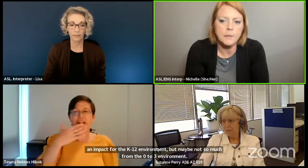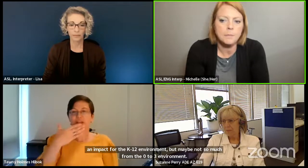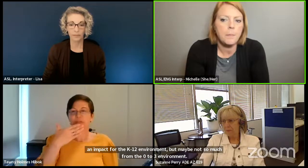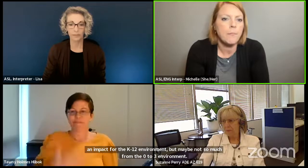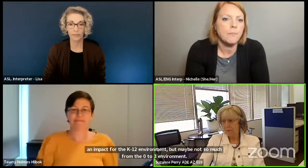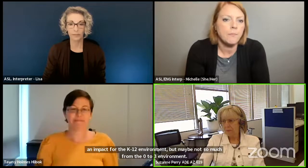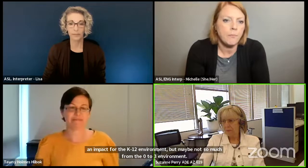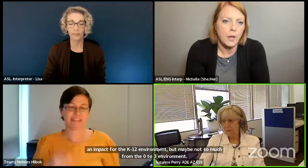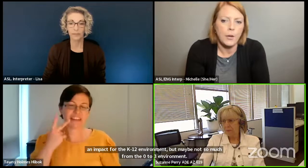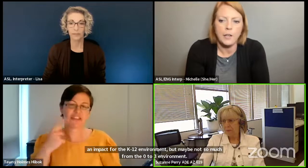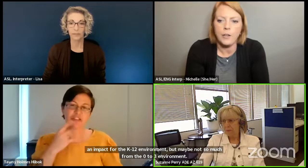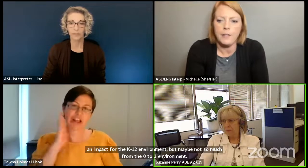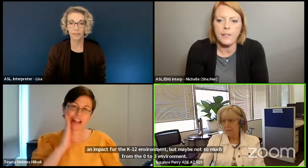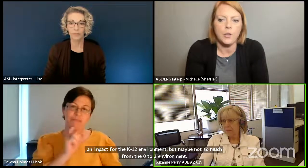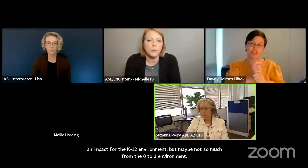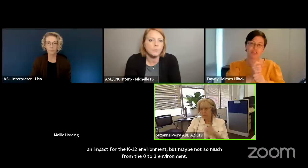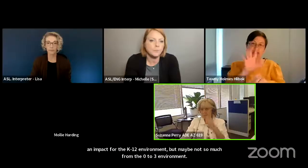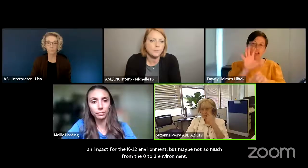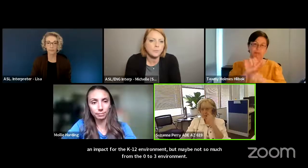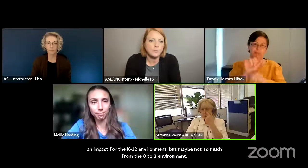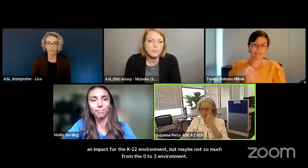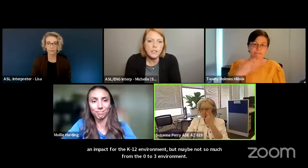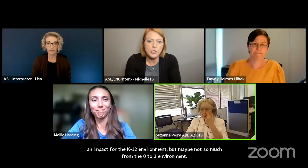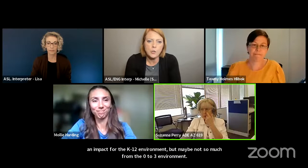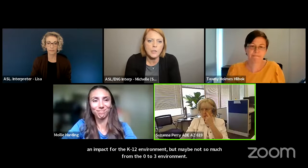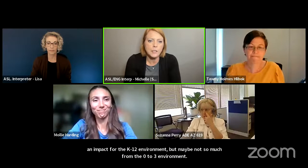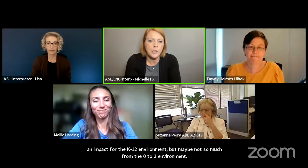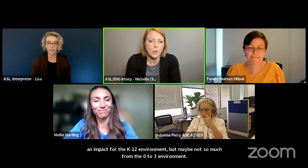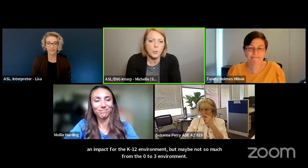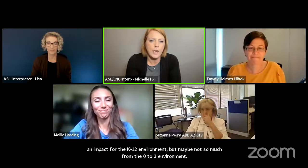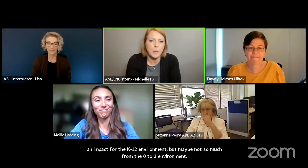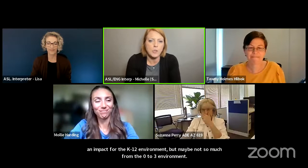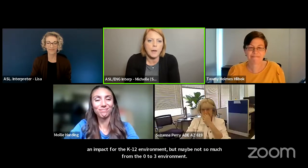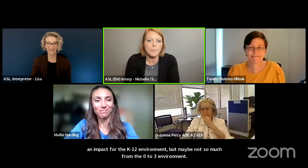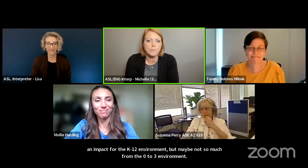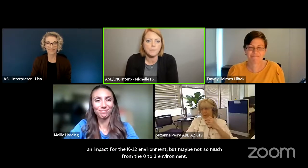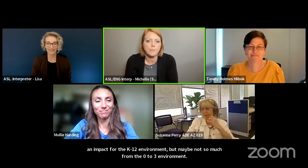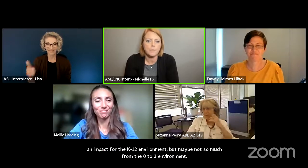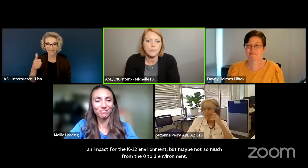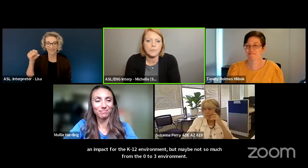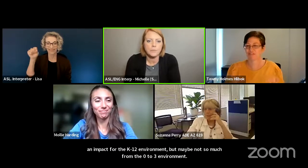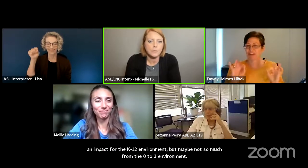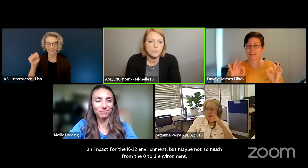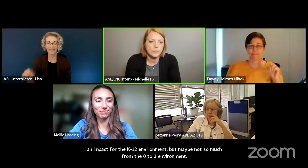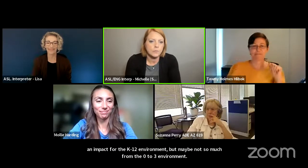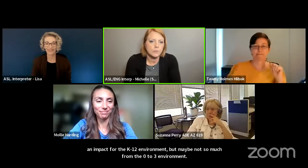sense, Molly? Okay, great, thank you. Just wanted to make sure we captured that.